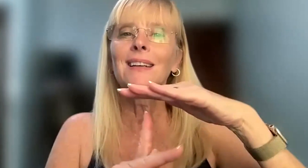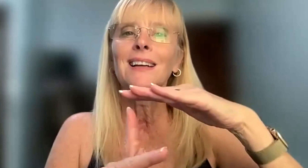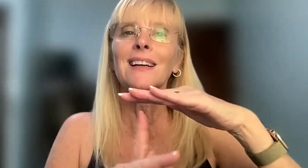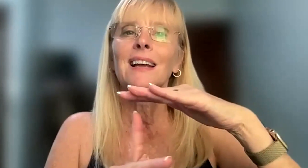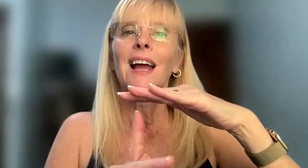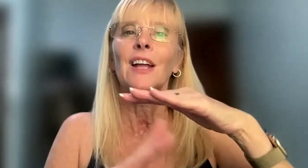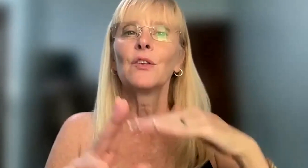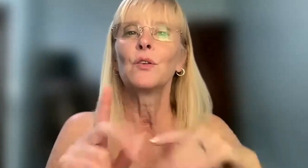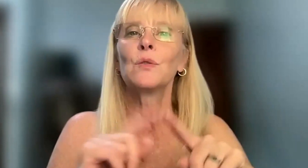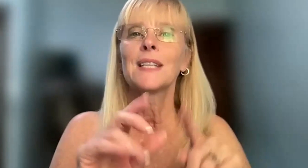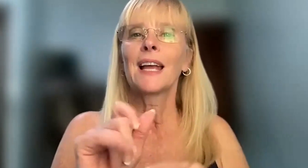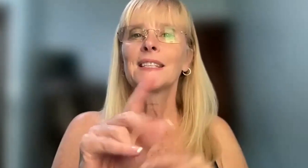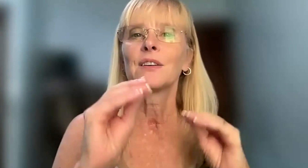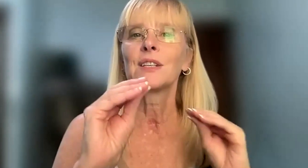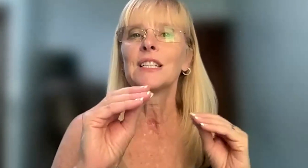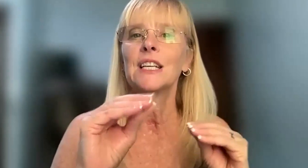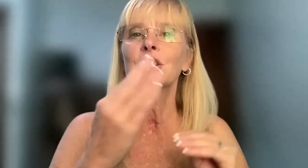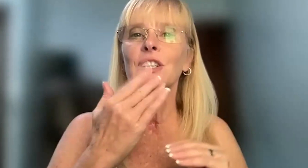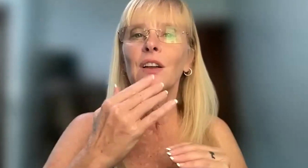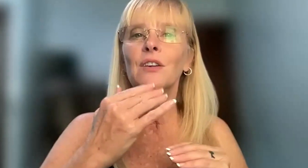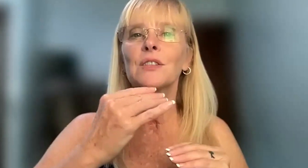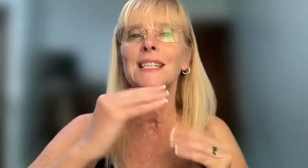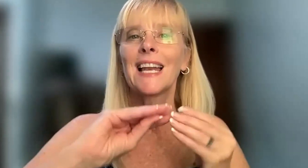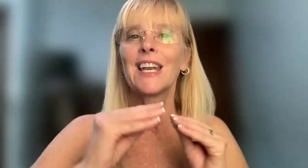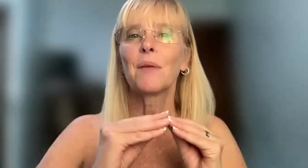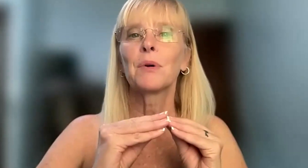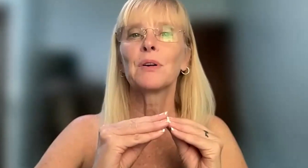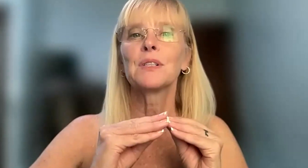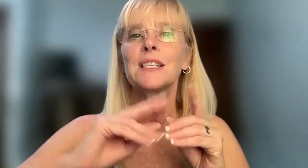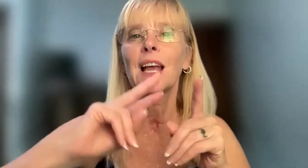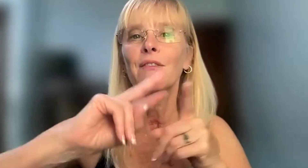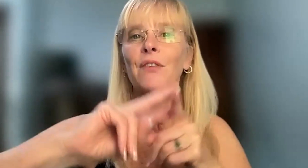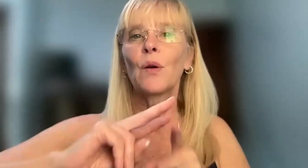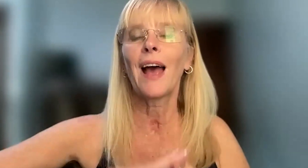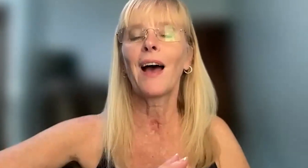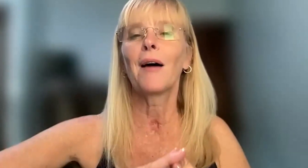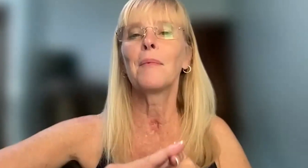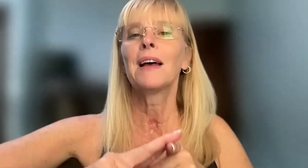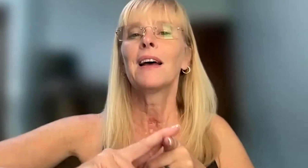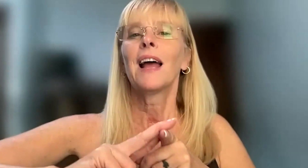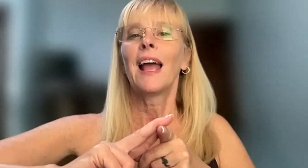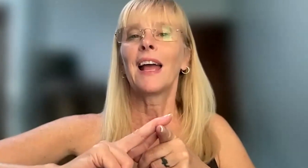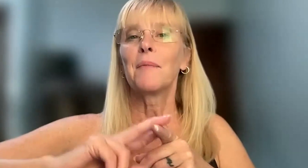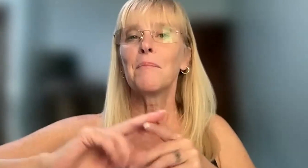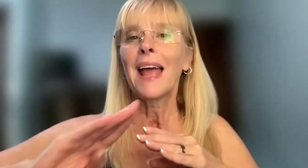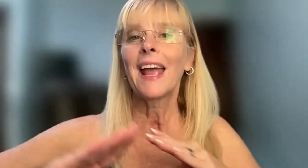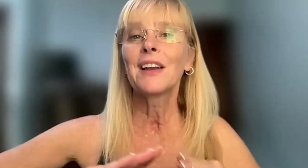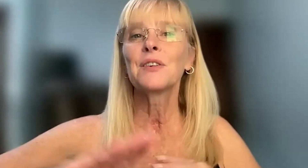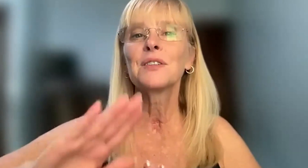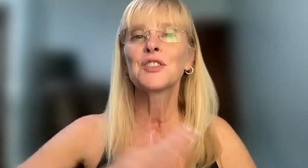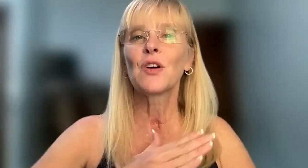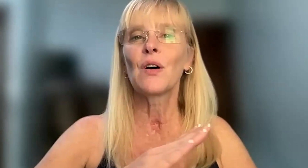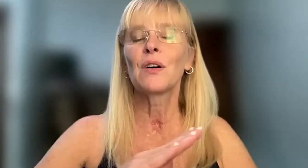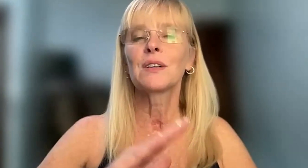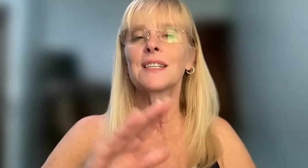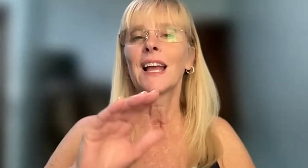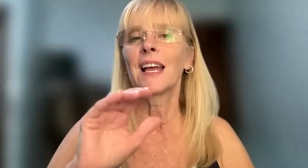kindergarten, and you use ASL to teach colors and numbers and vocab and manners, songs, and